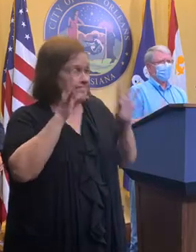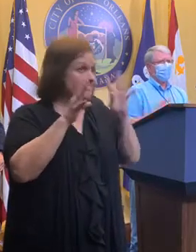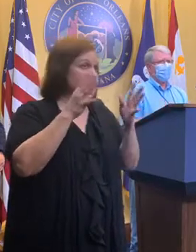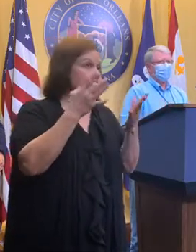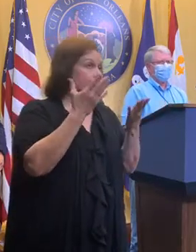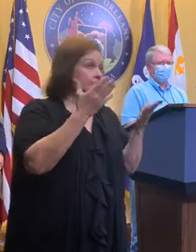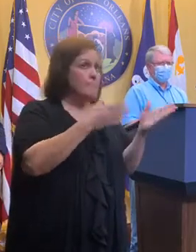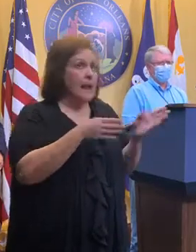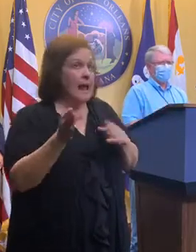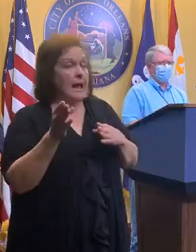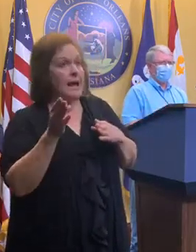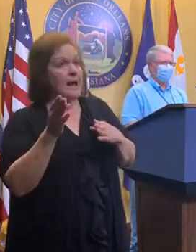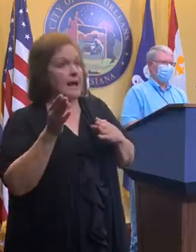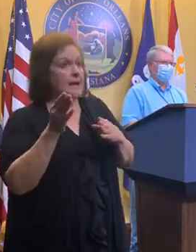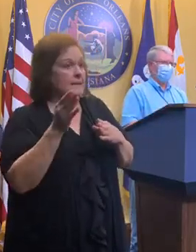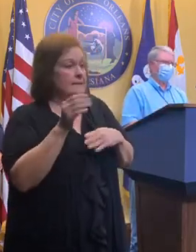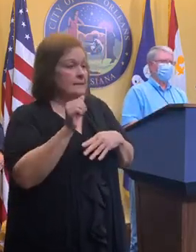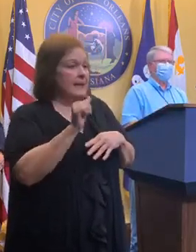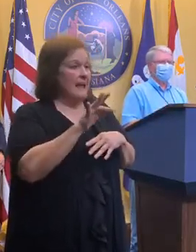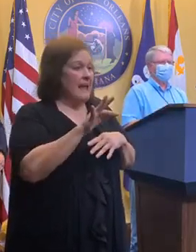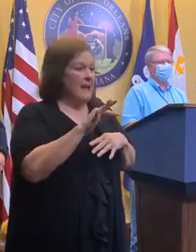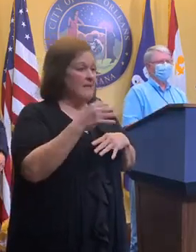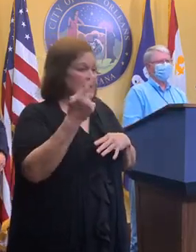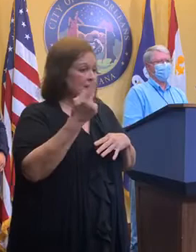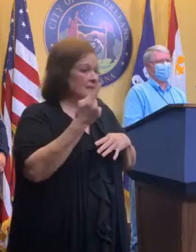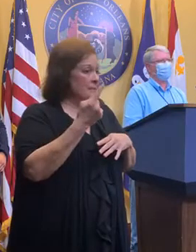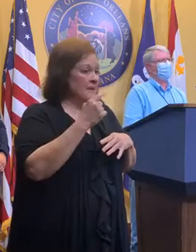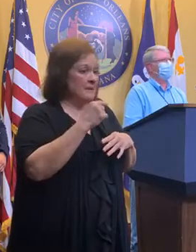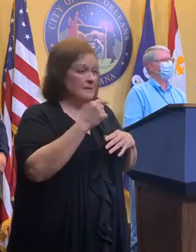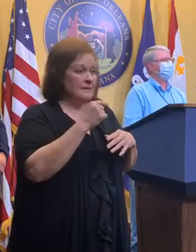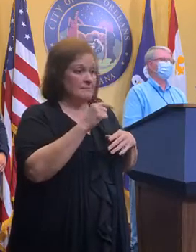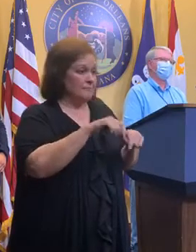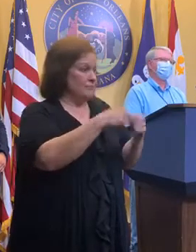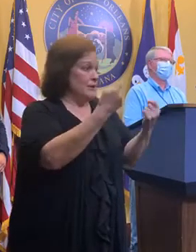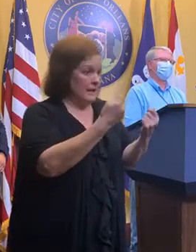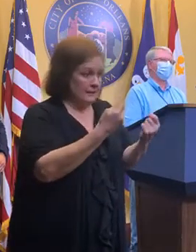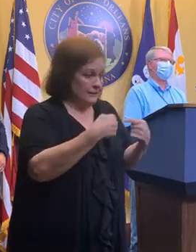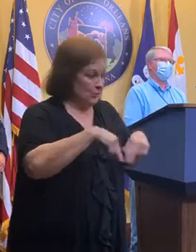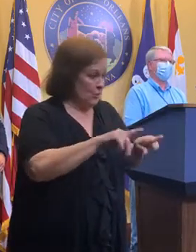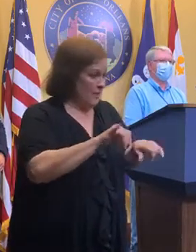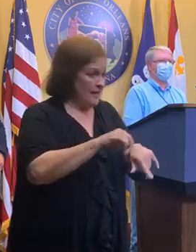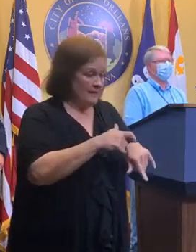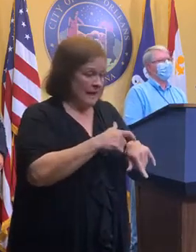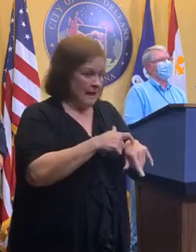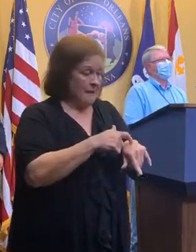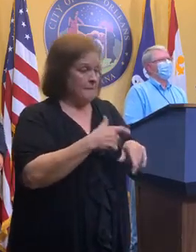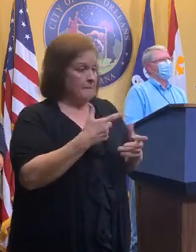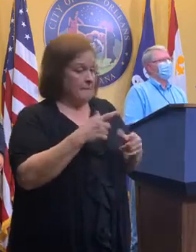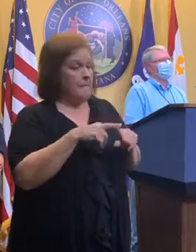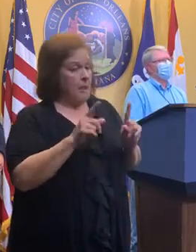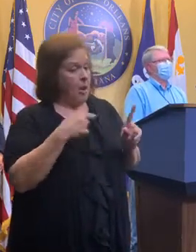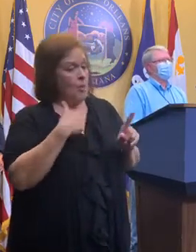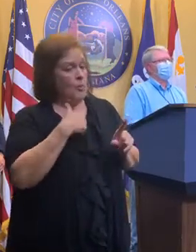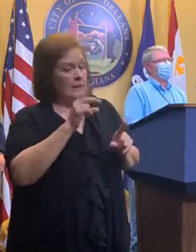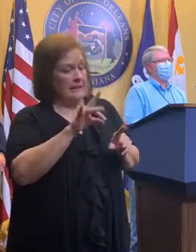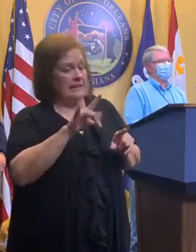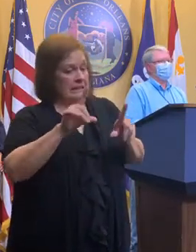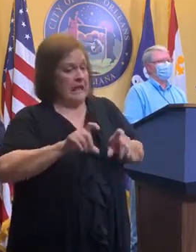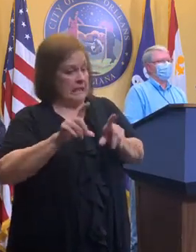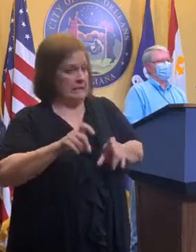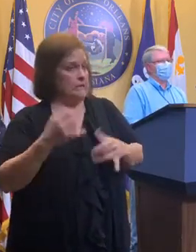case certain things trip off or fail during the course of the event. We ran through those today